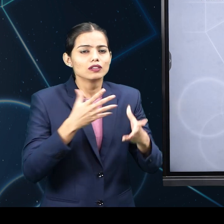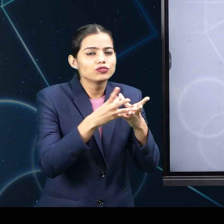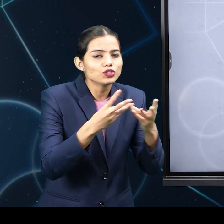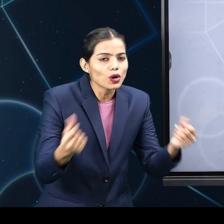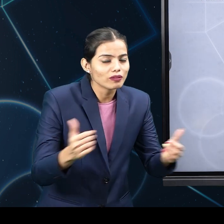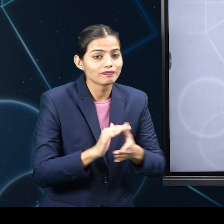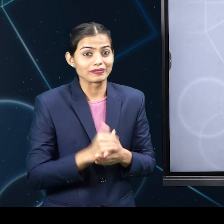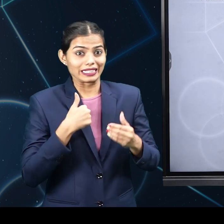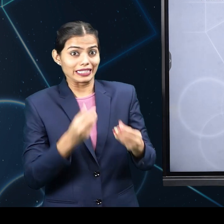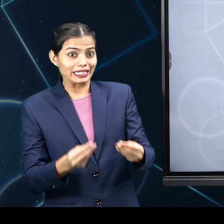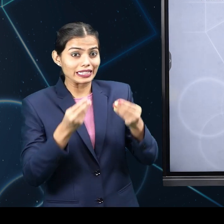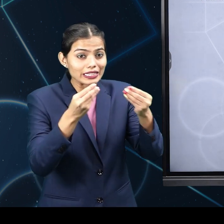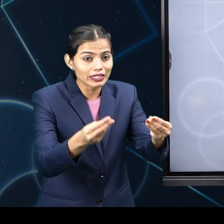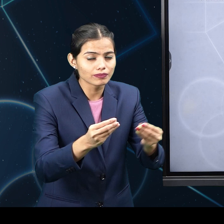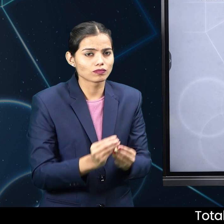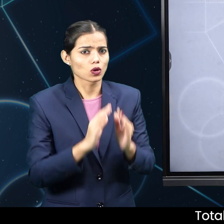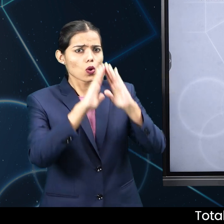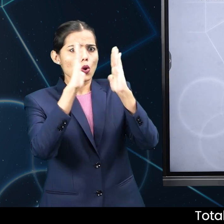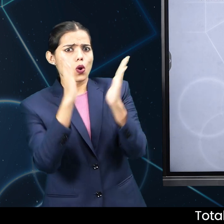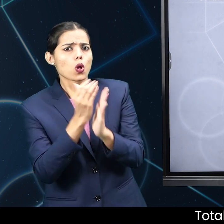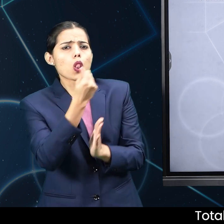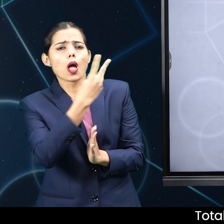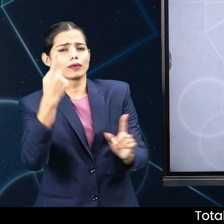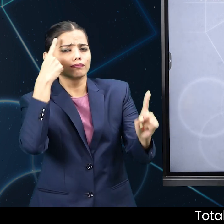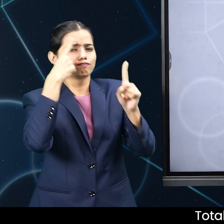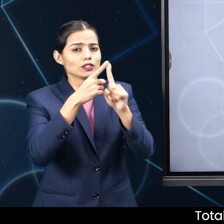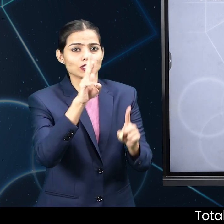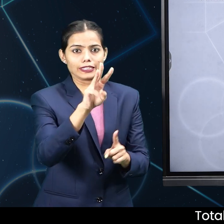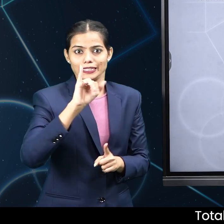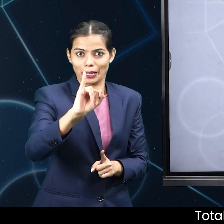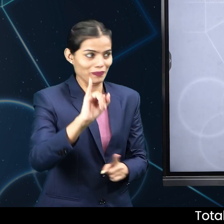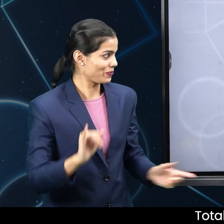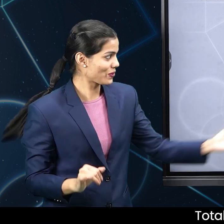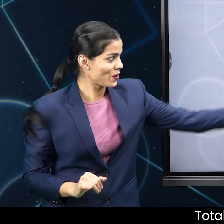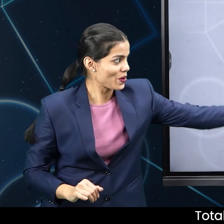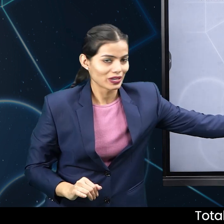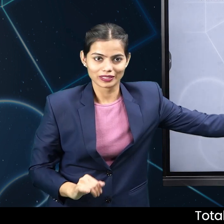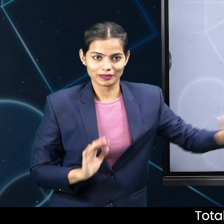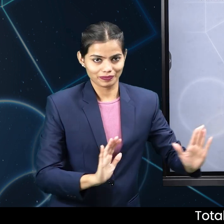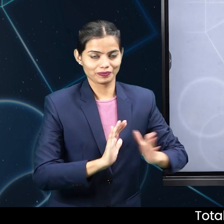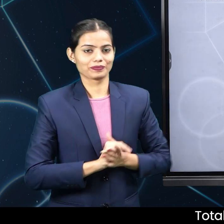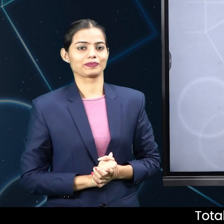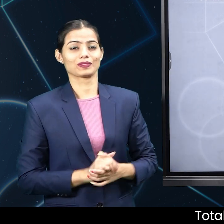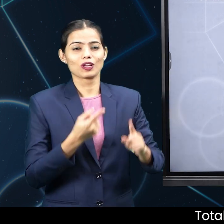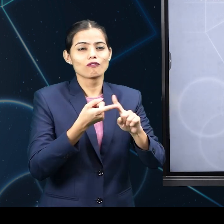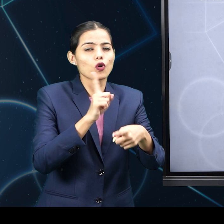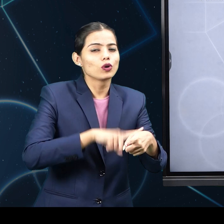Solution. Given total number of outcomes is equal to 36. From the